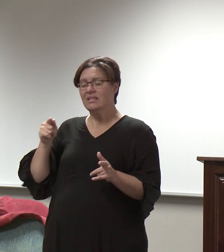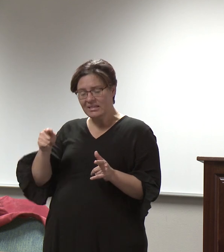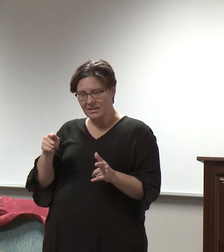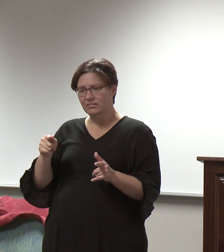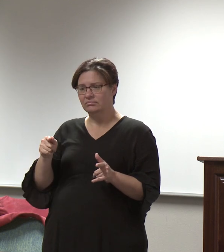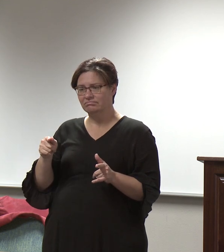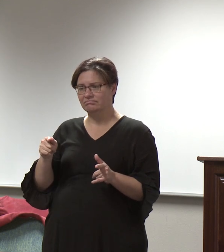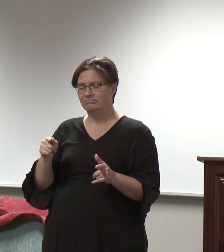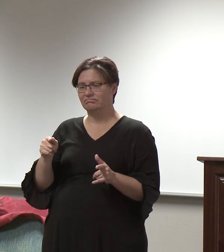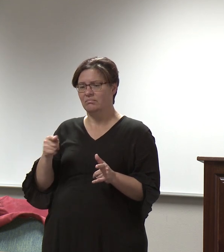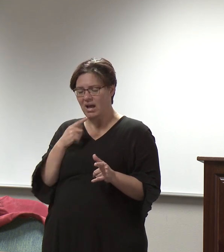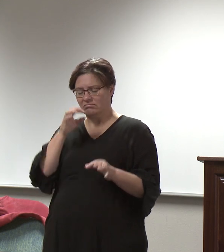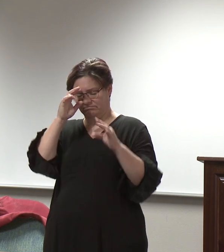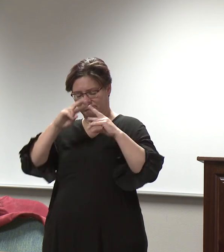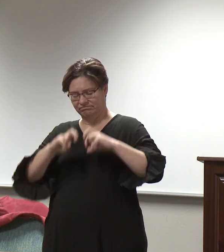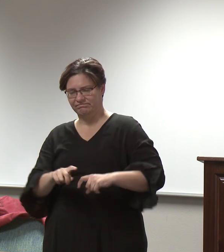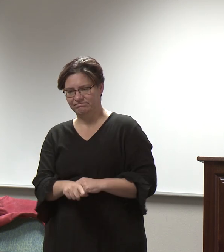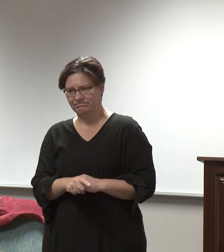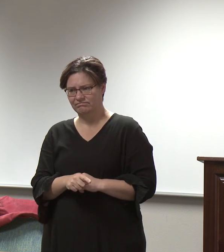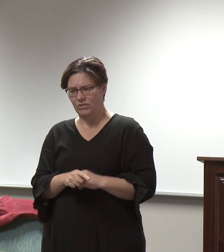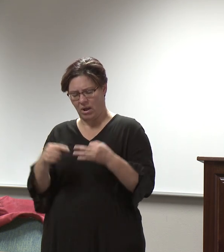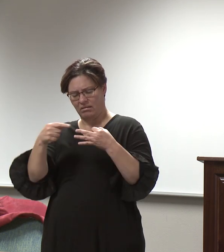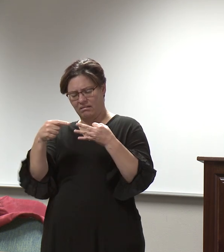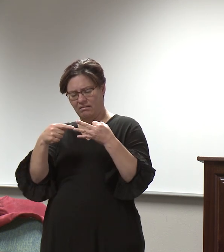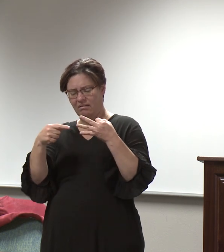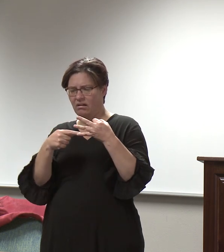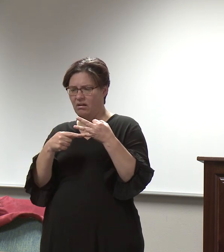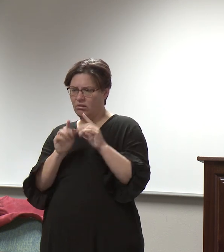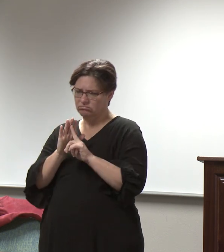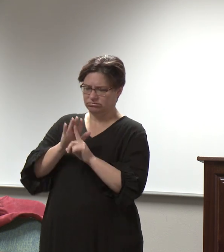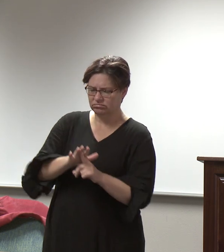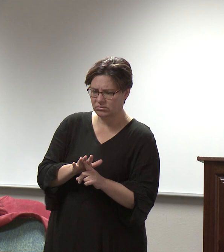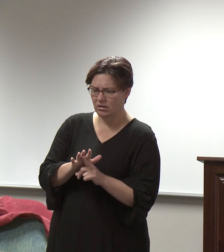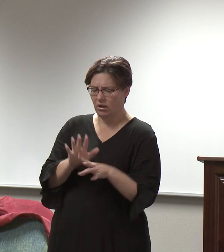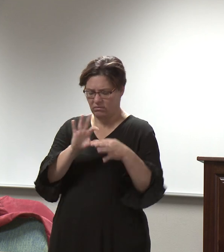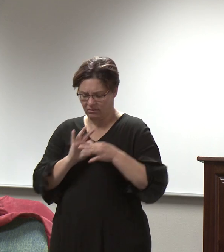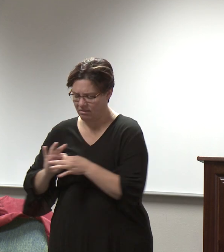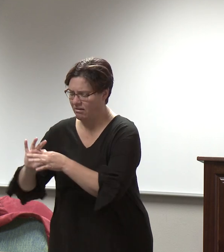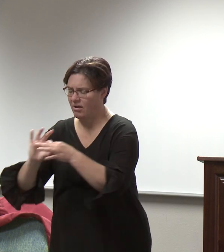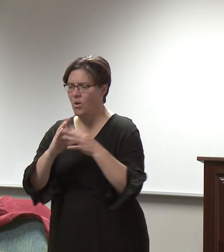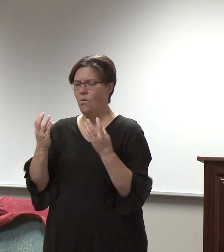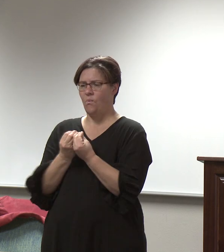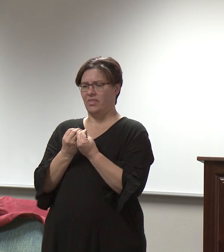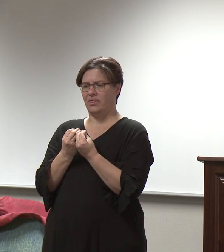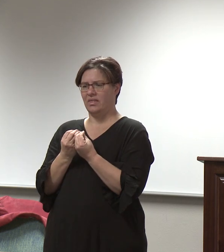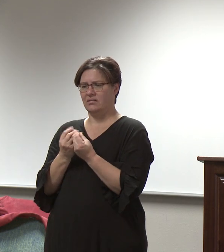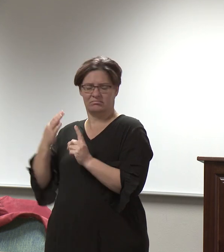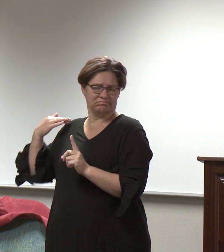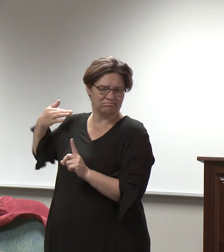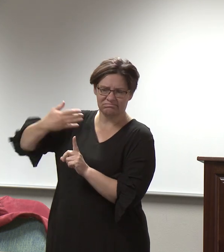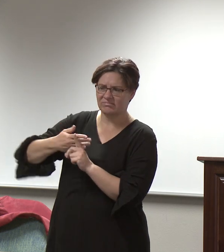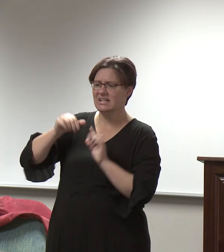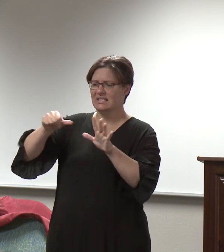conducted. Why these three forms of domination coexist all the time since the 16th